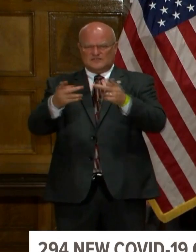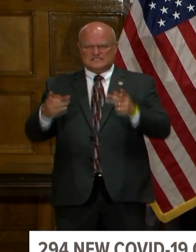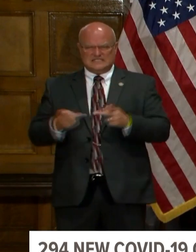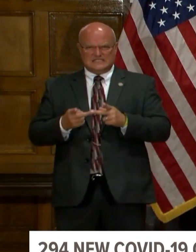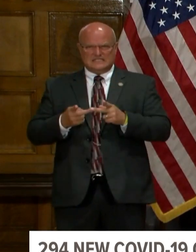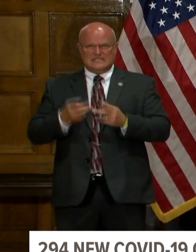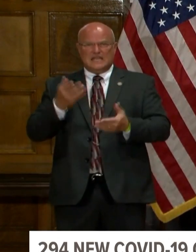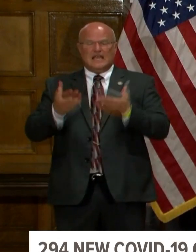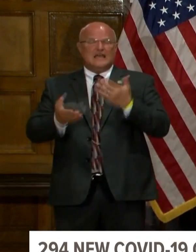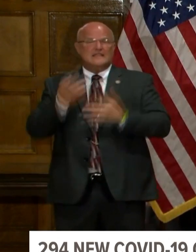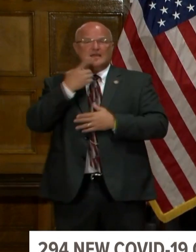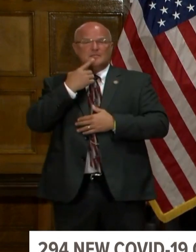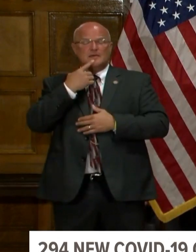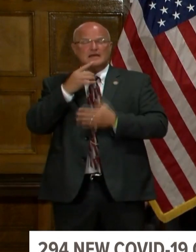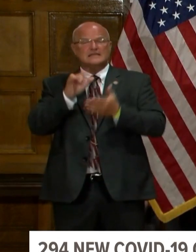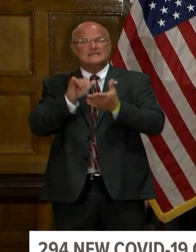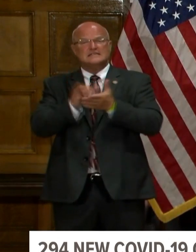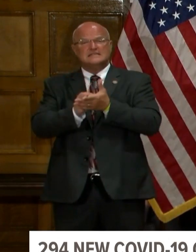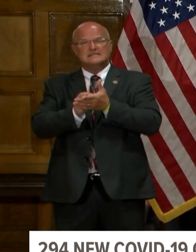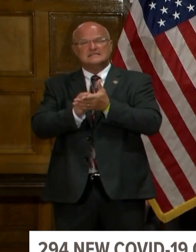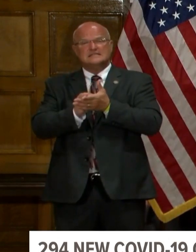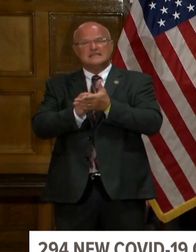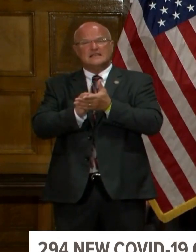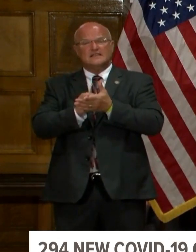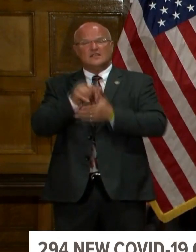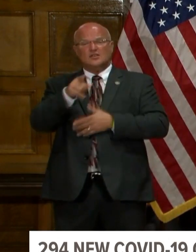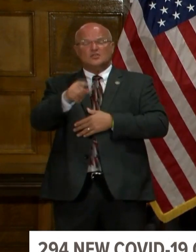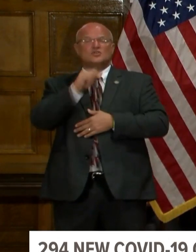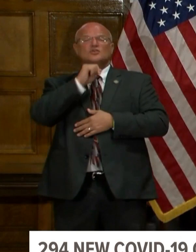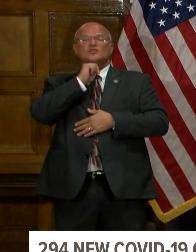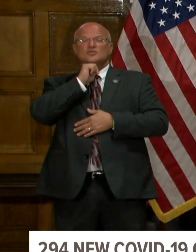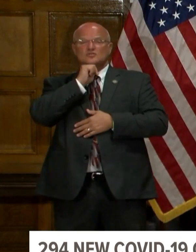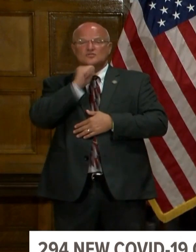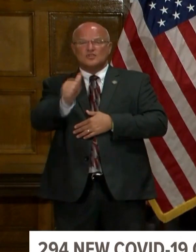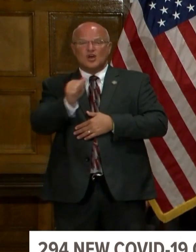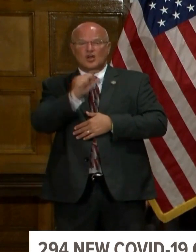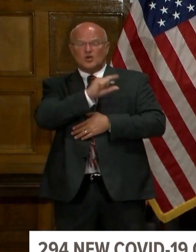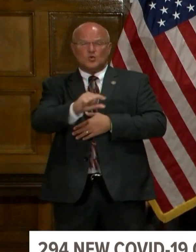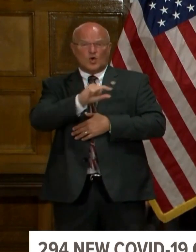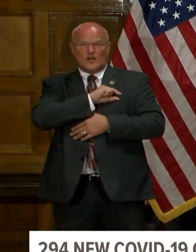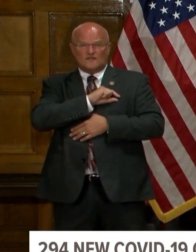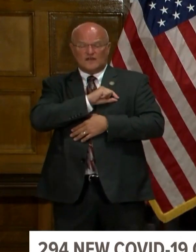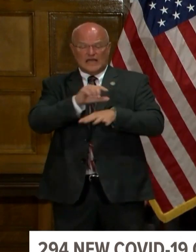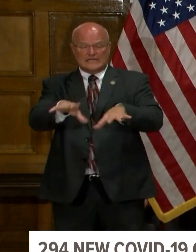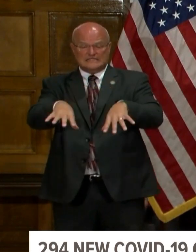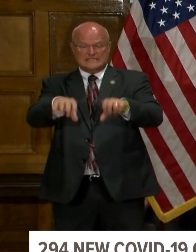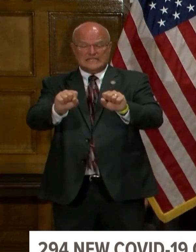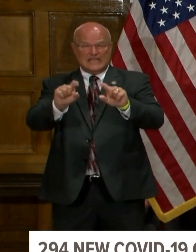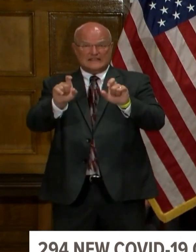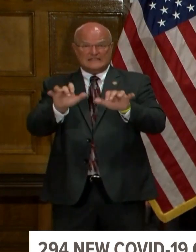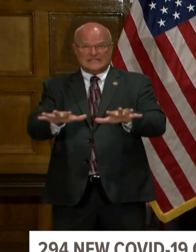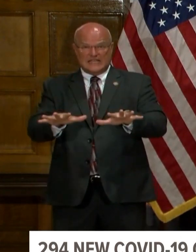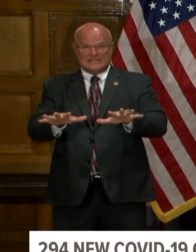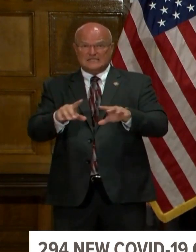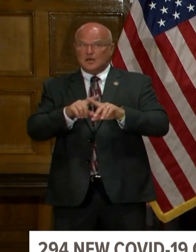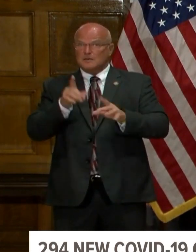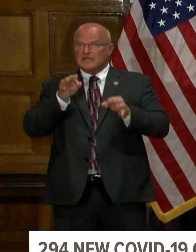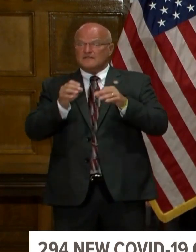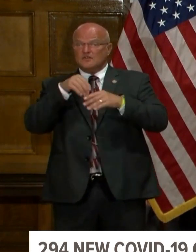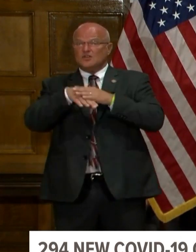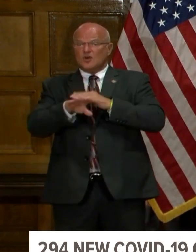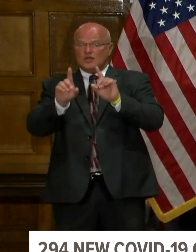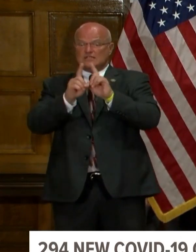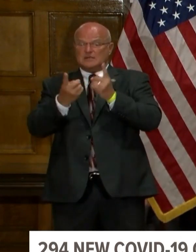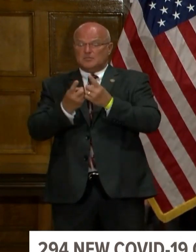facilities and they might say that you're not qualified to take the test. But if you go to